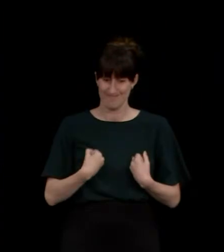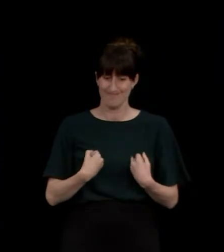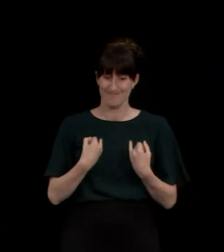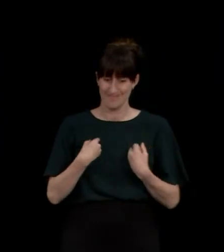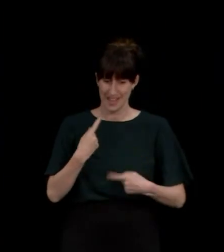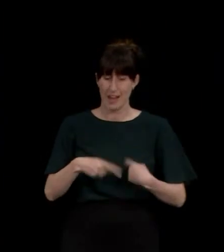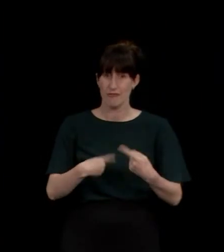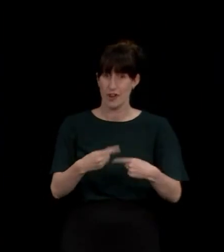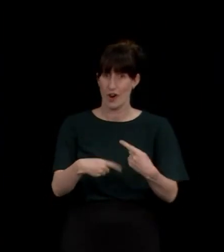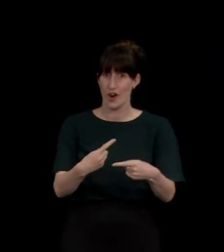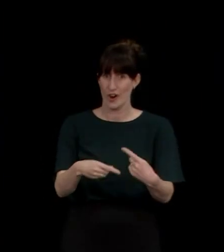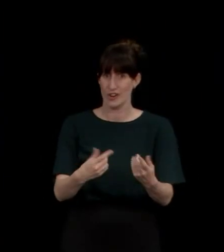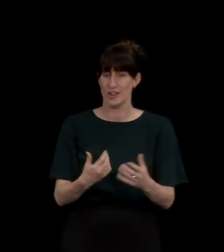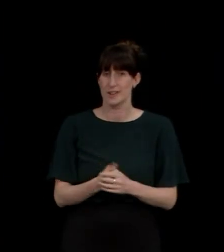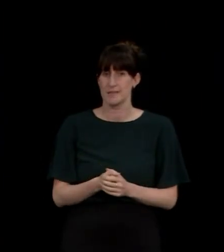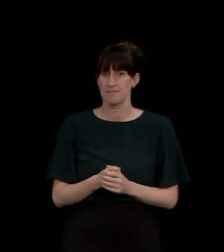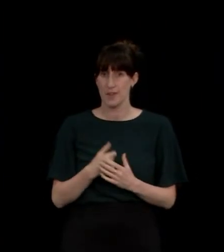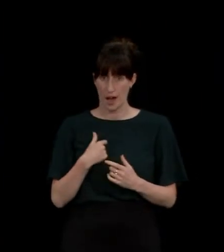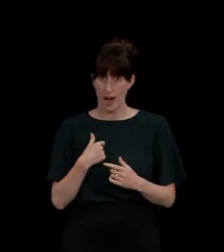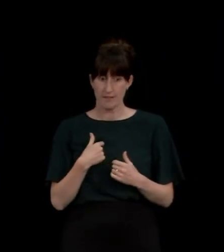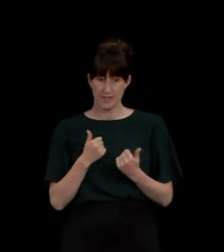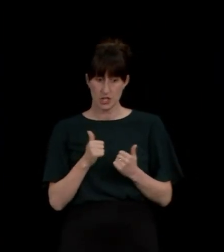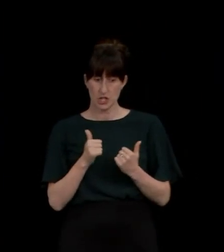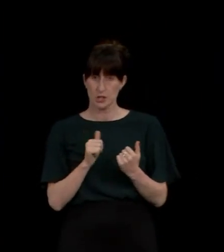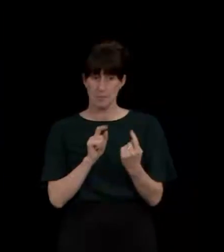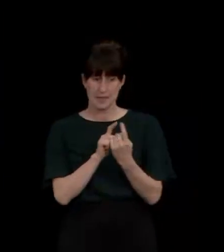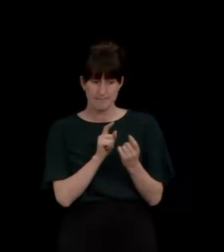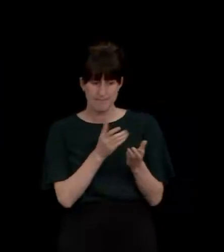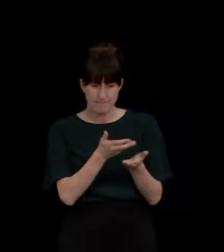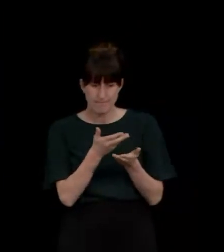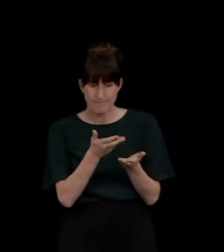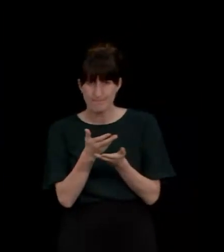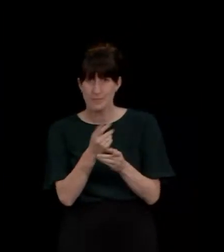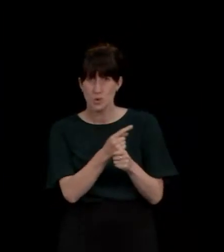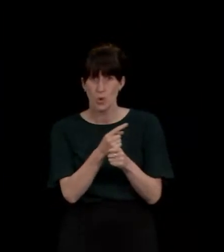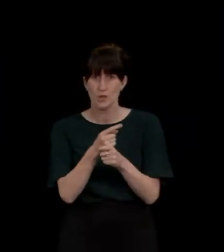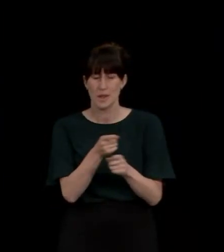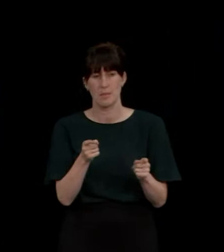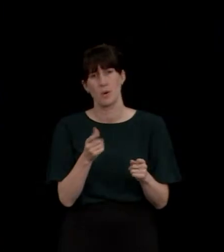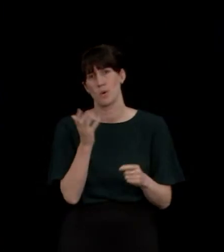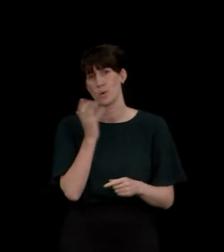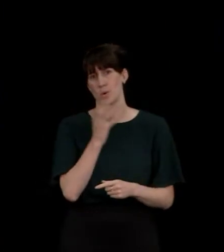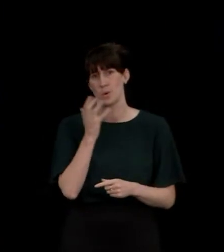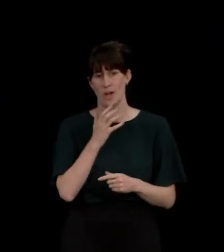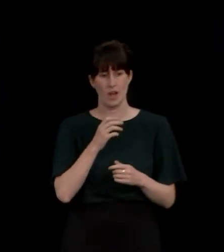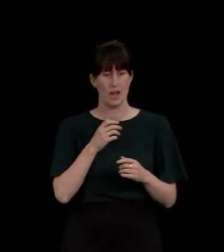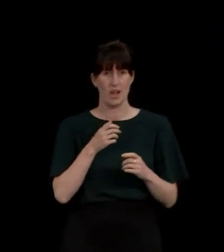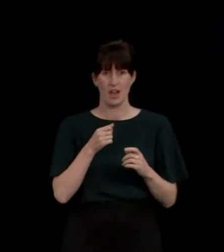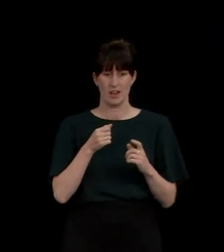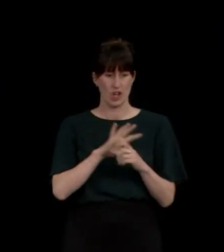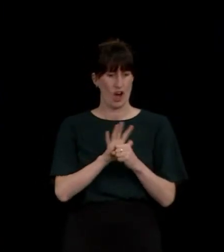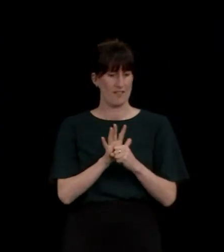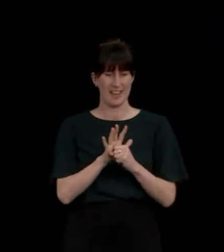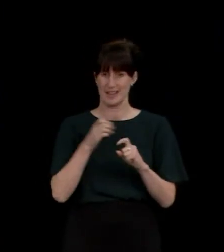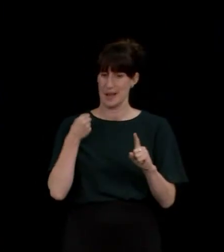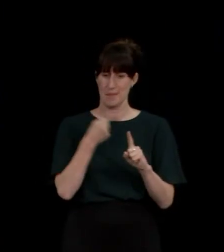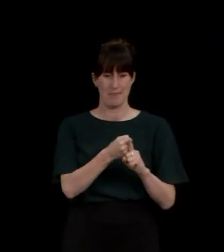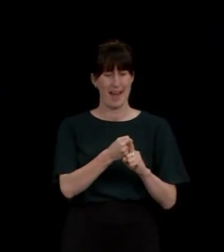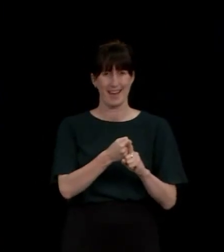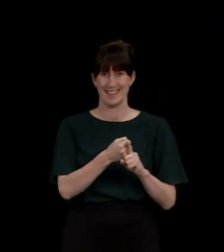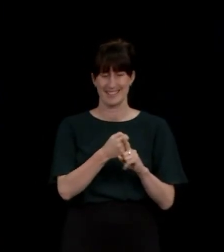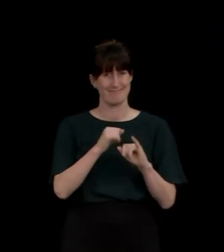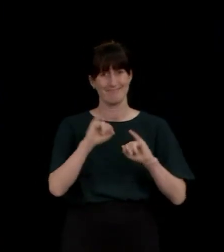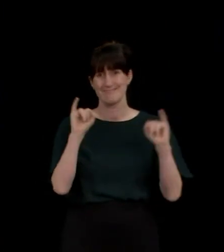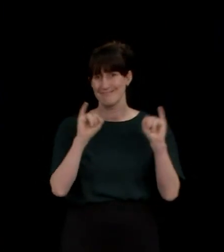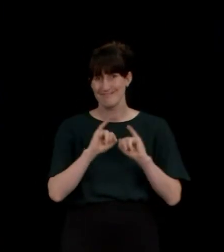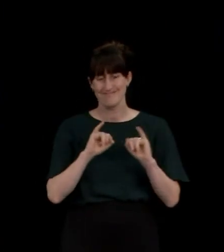symptoms. I've met and spoken to several of those individuals, and it's devastating the impact that COVID has continued to have on their lives. The research here is